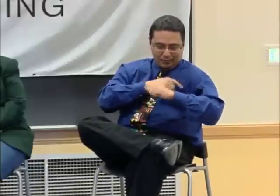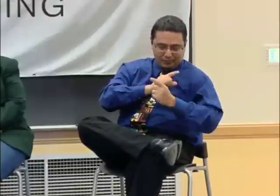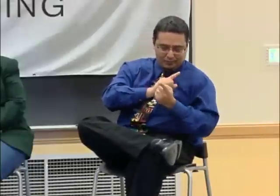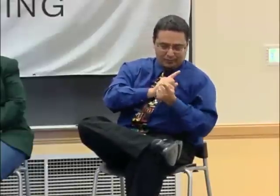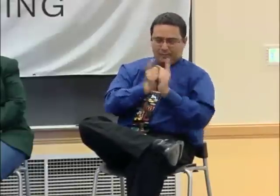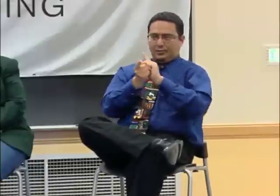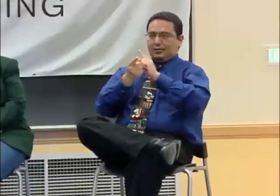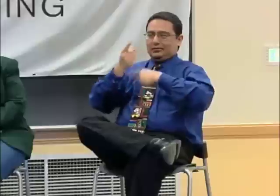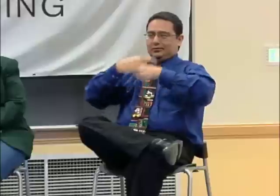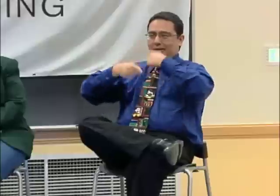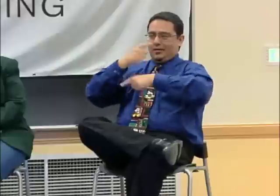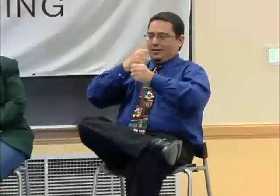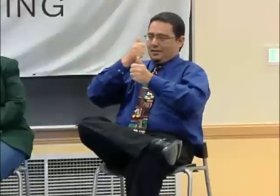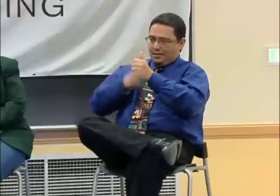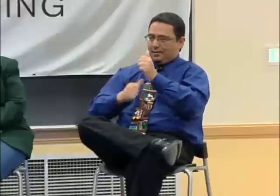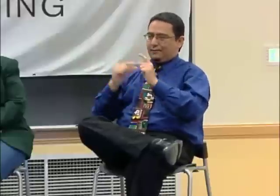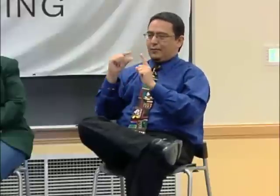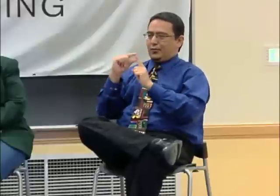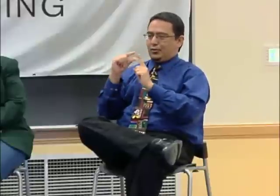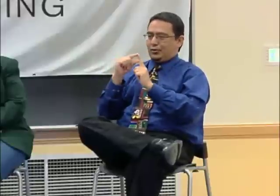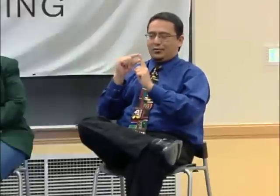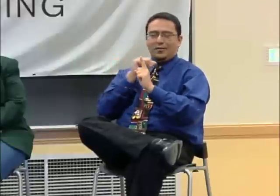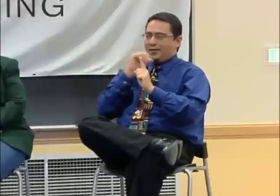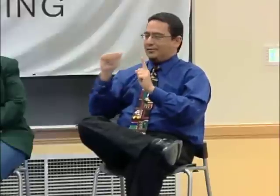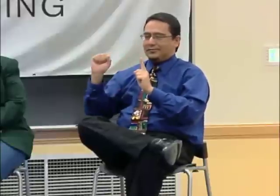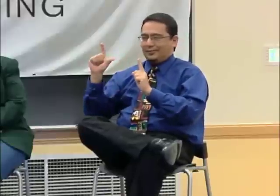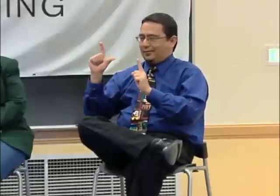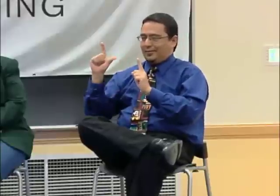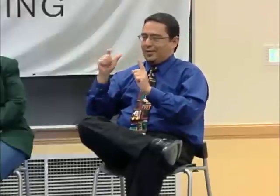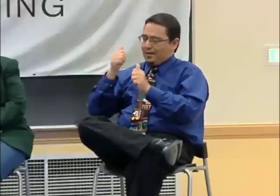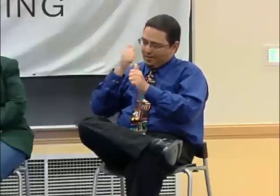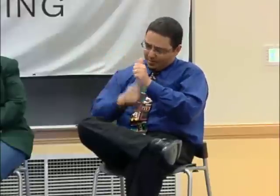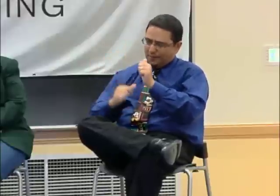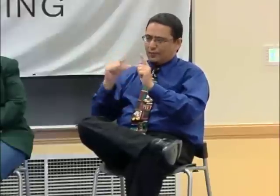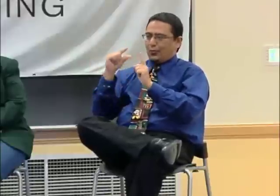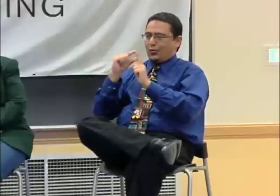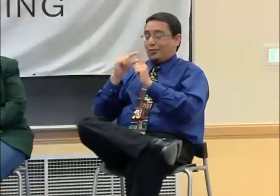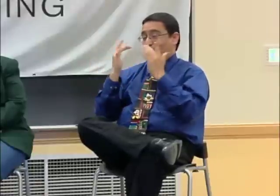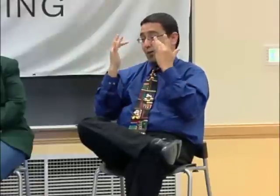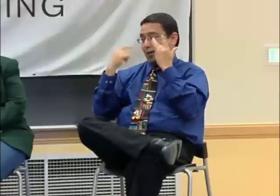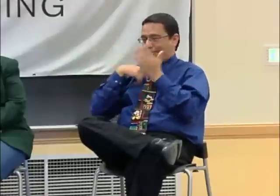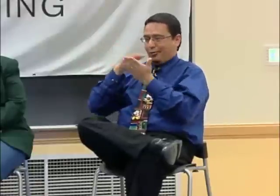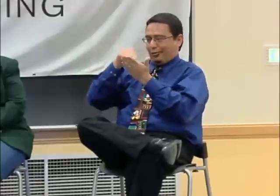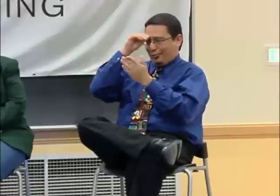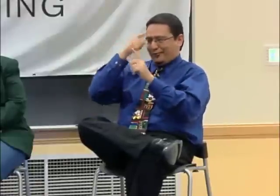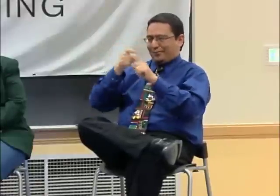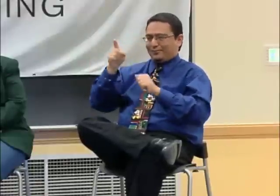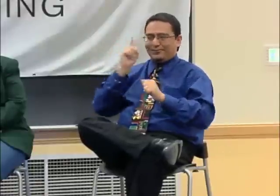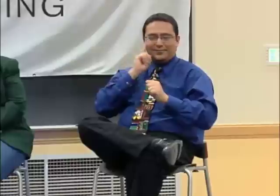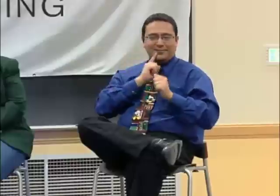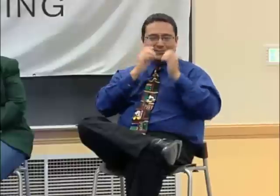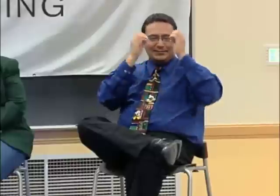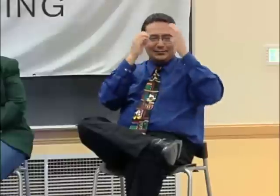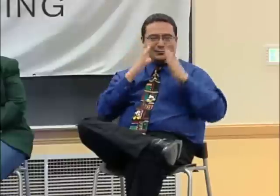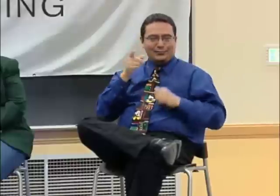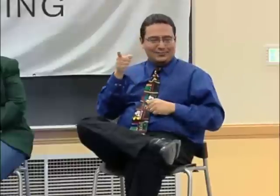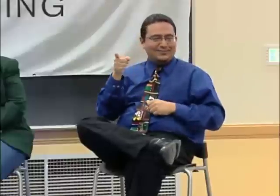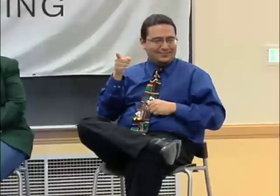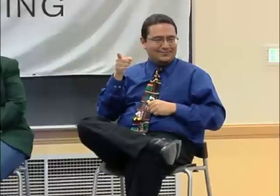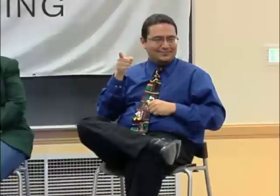using English at the same time and being able to translate those emotions from ASL to an English language. And I